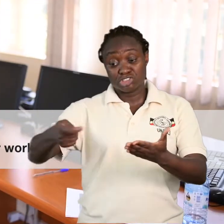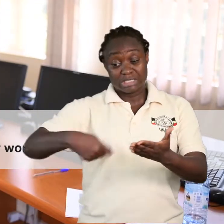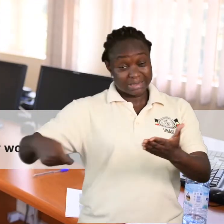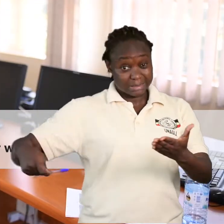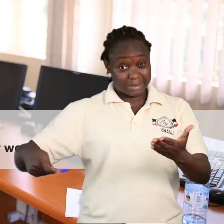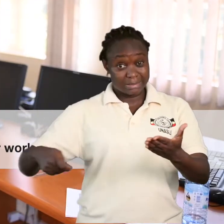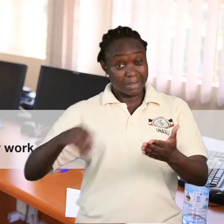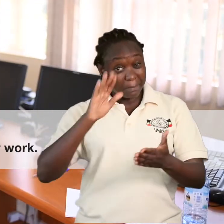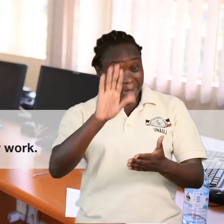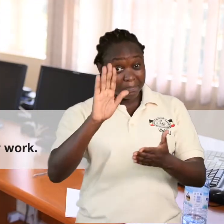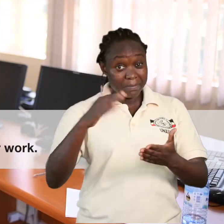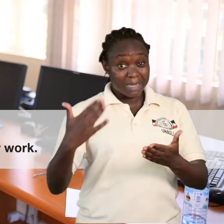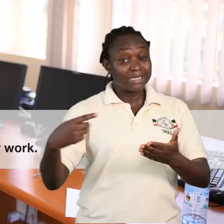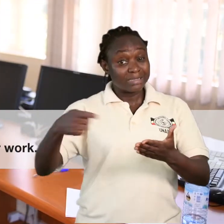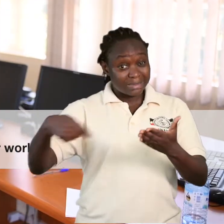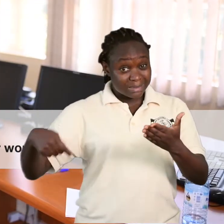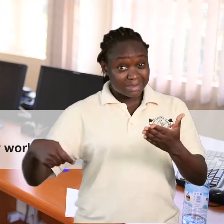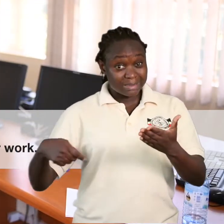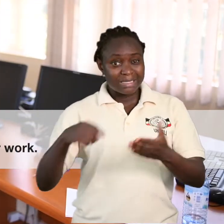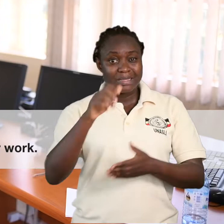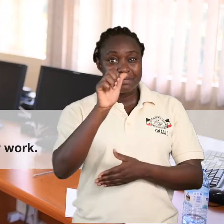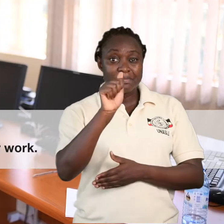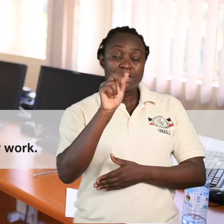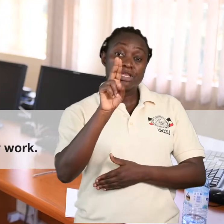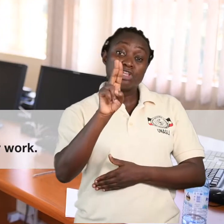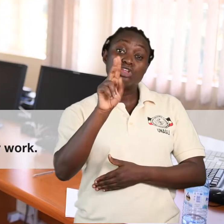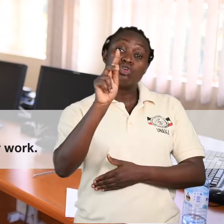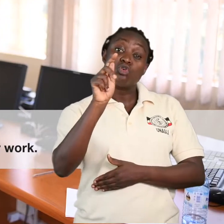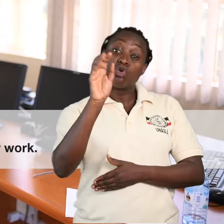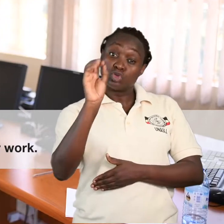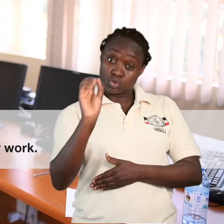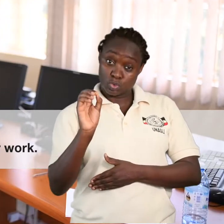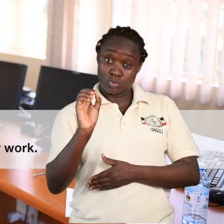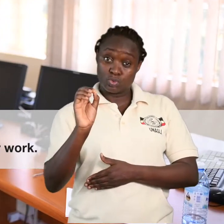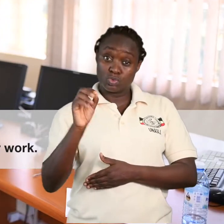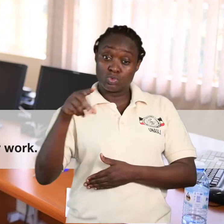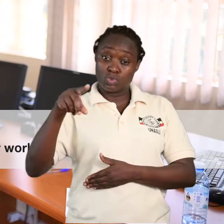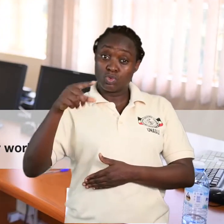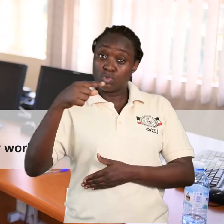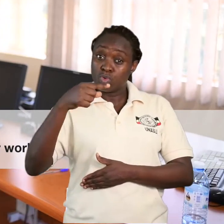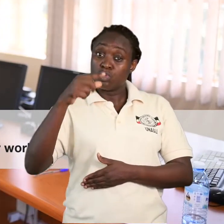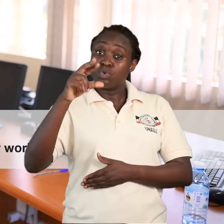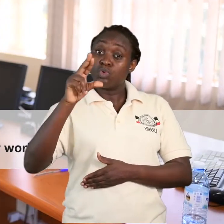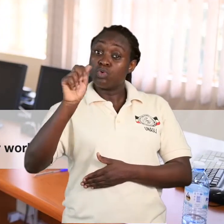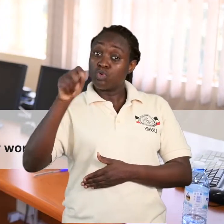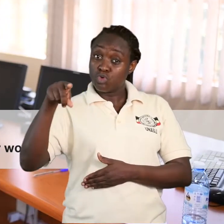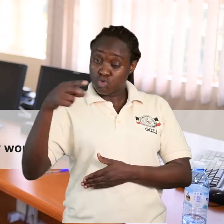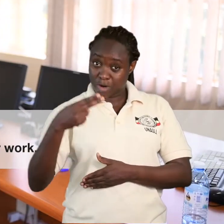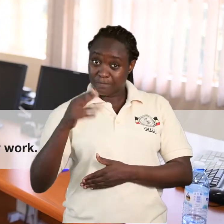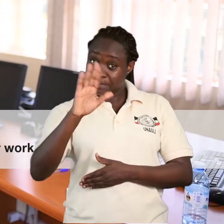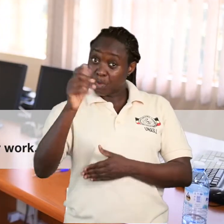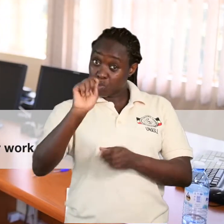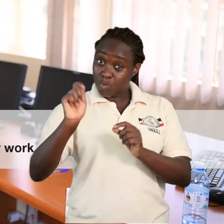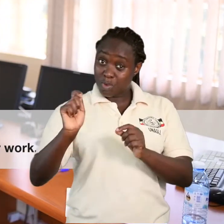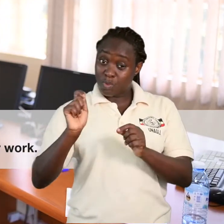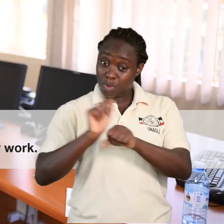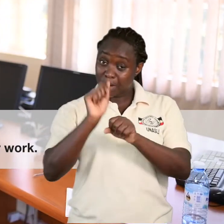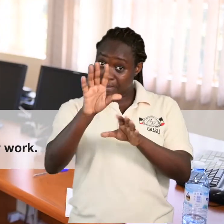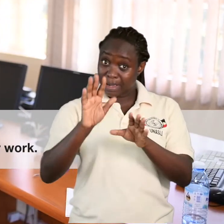to use the word autograph. You have to autograph your work. Do not forget to refer to your